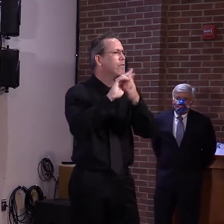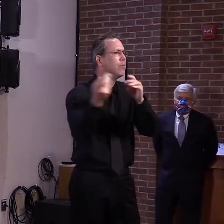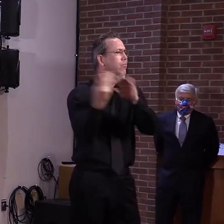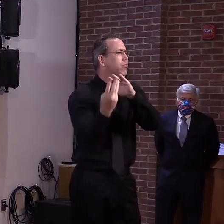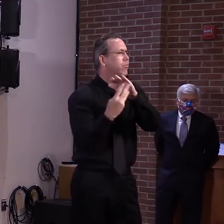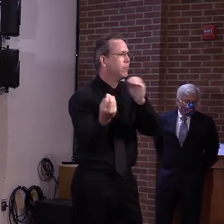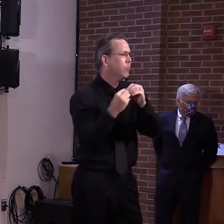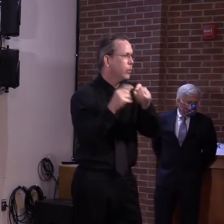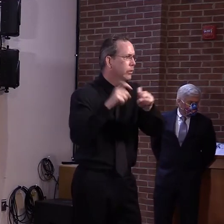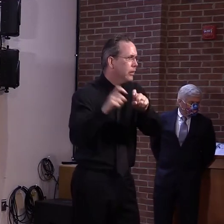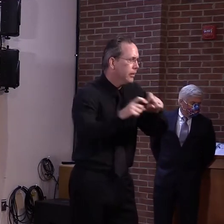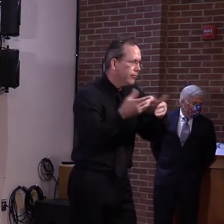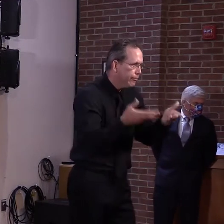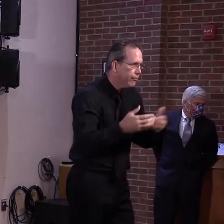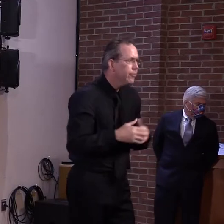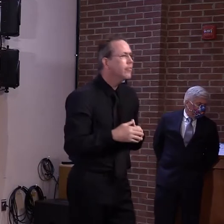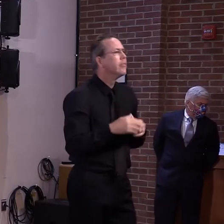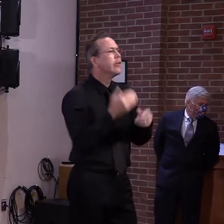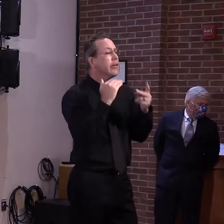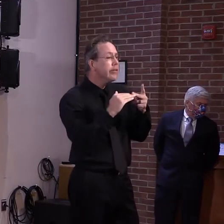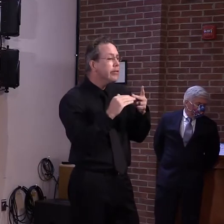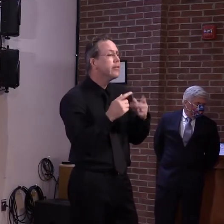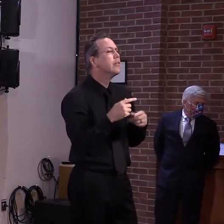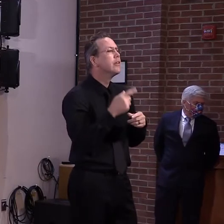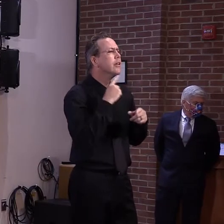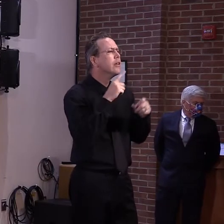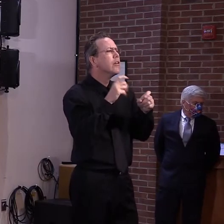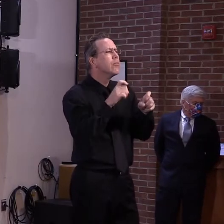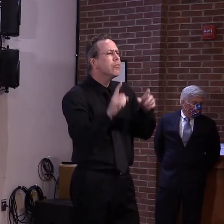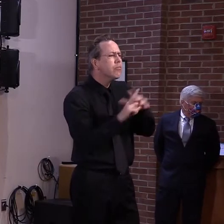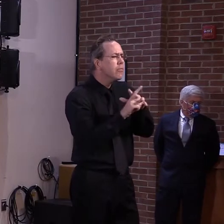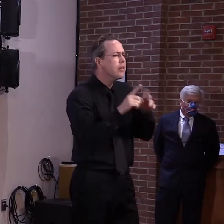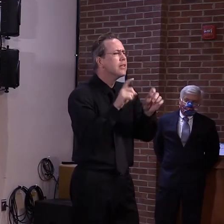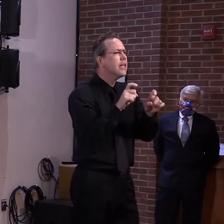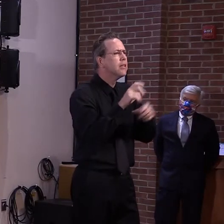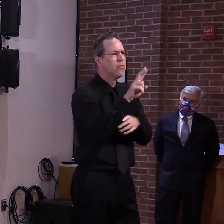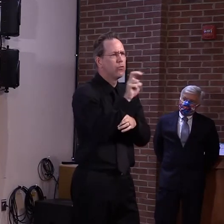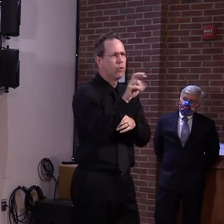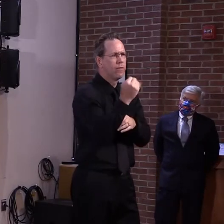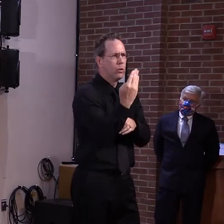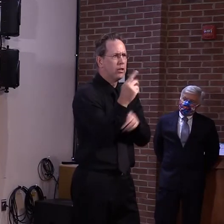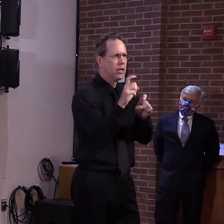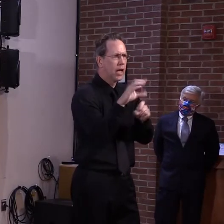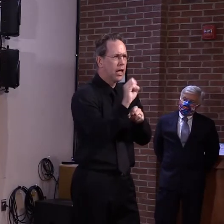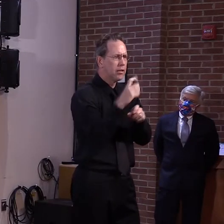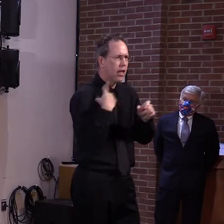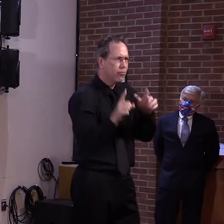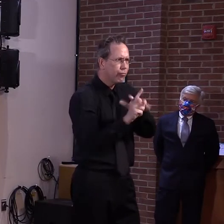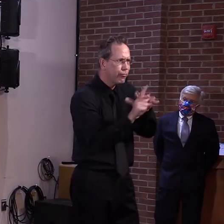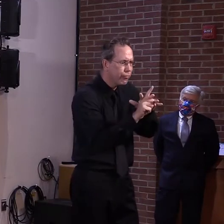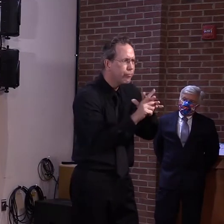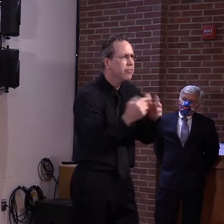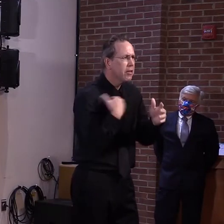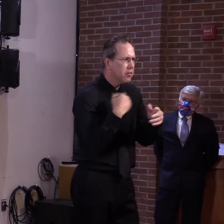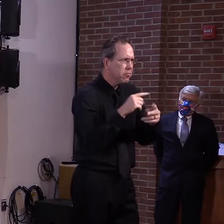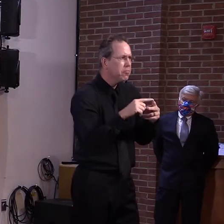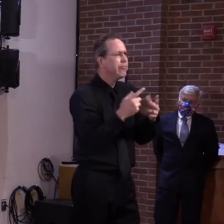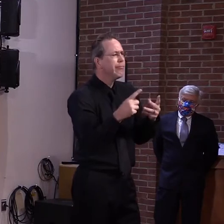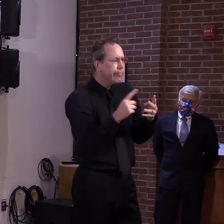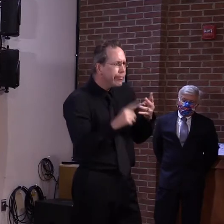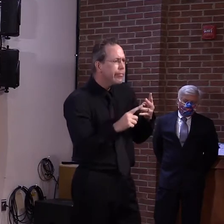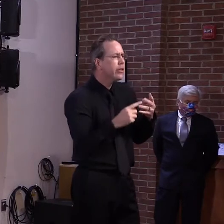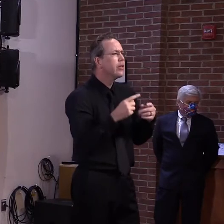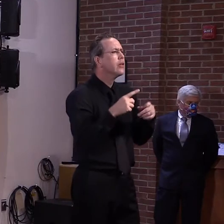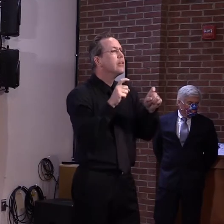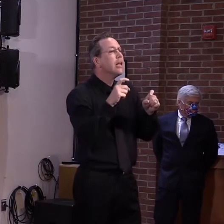had 214 cases for a very low positivity rate for the month of August. And we also had really low hospitalization for